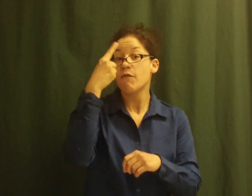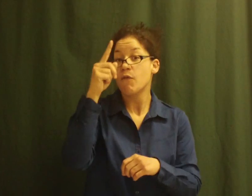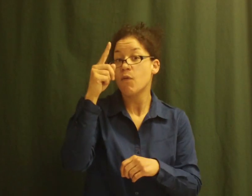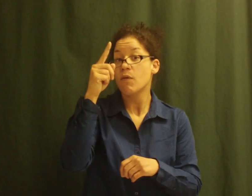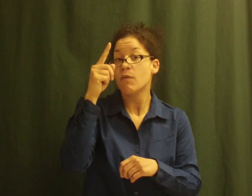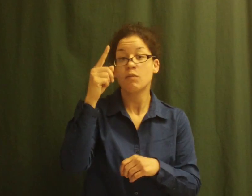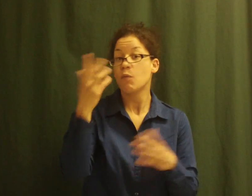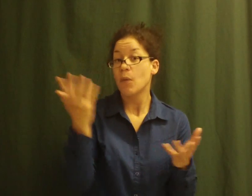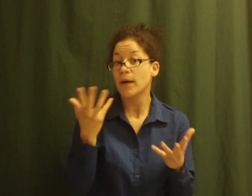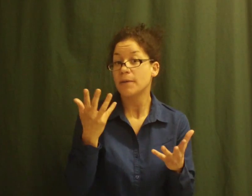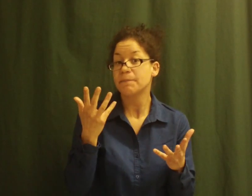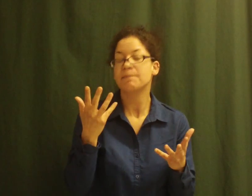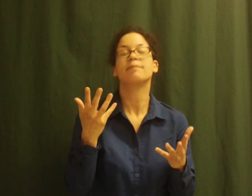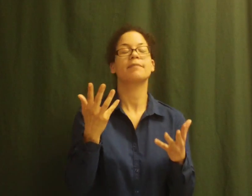dilemmas.